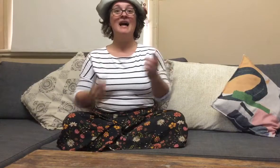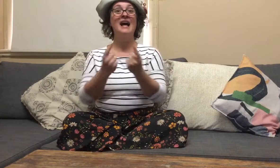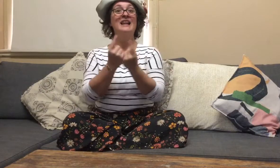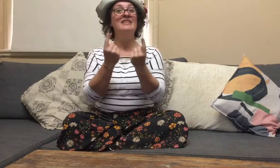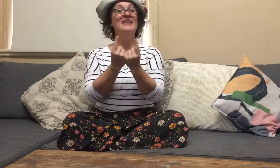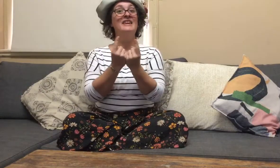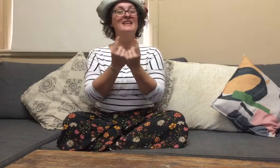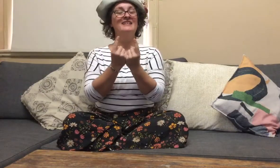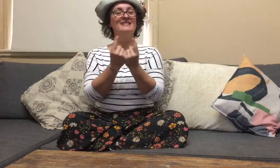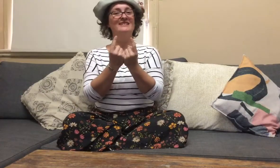about a thing,